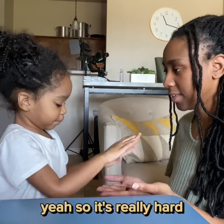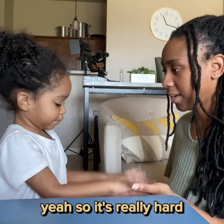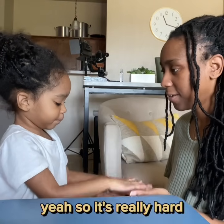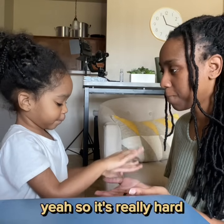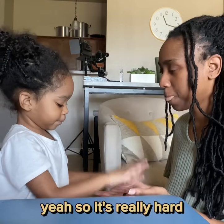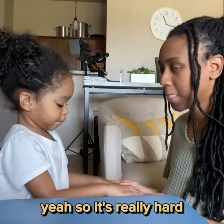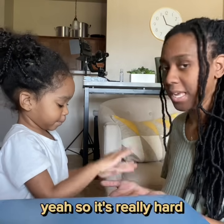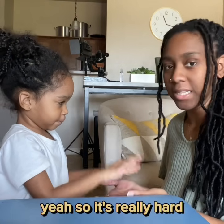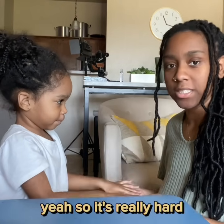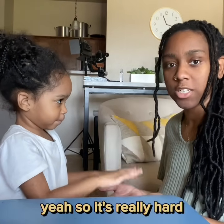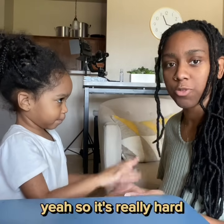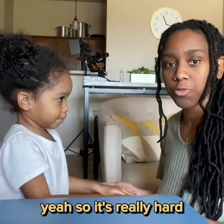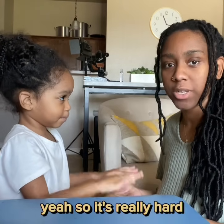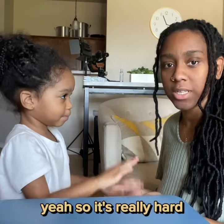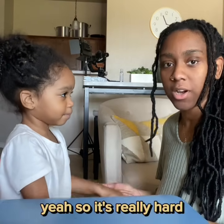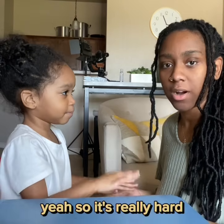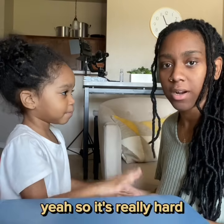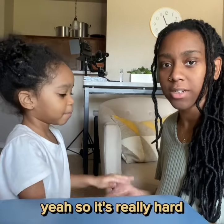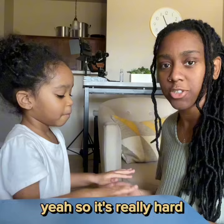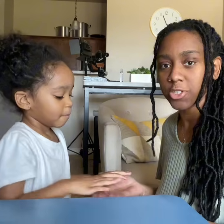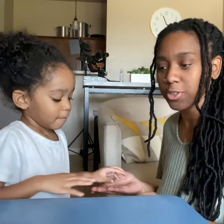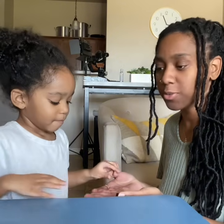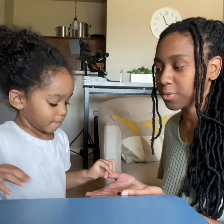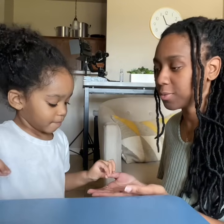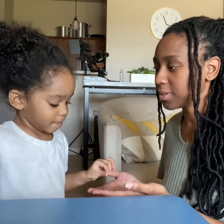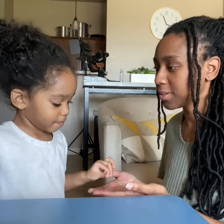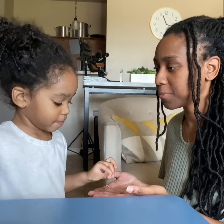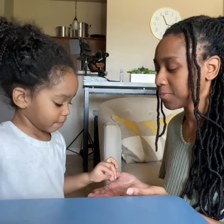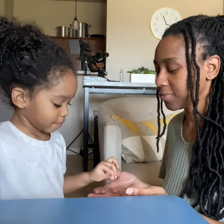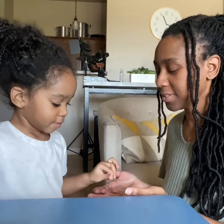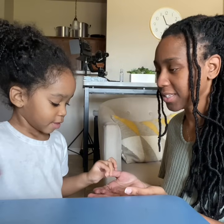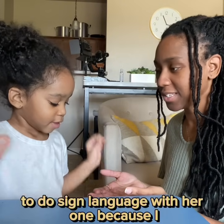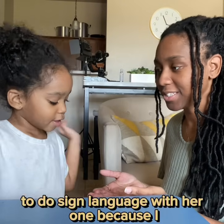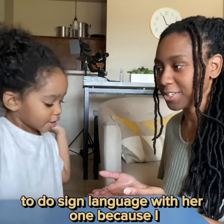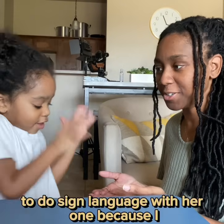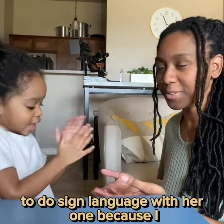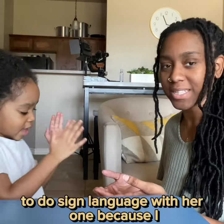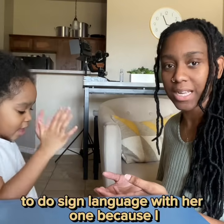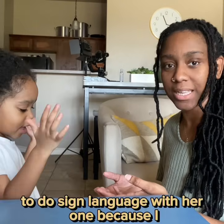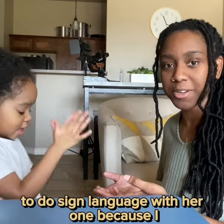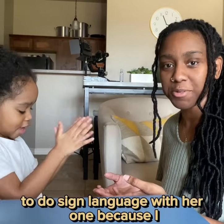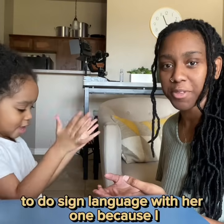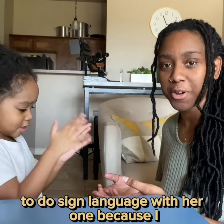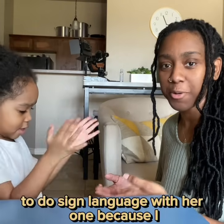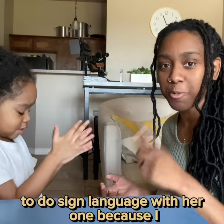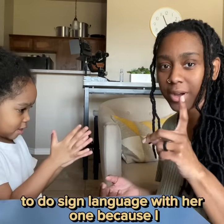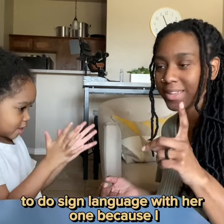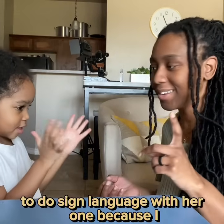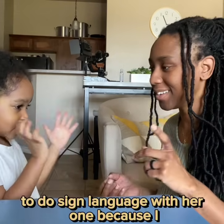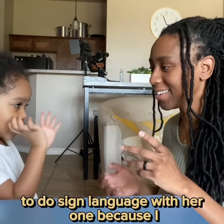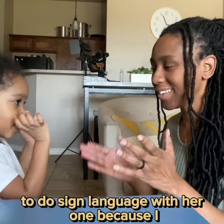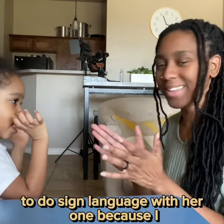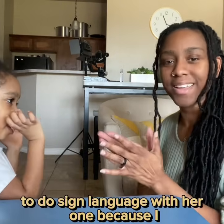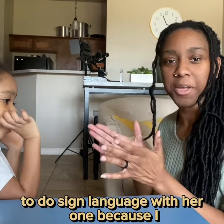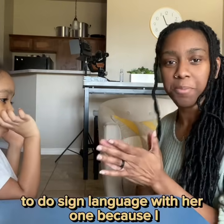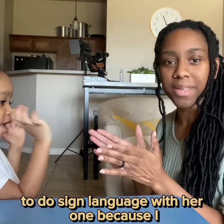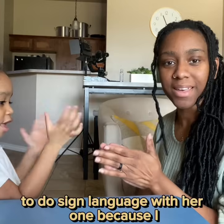Yeah. So it's really hard to do sign language with her. One,